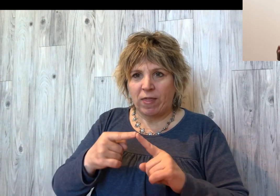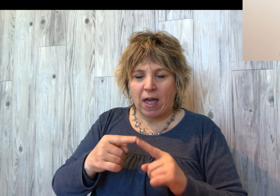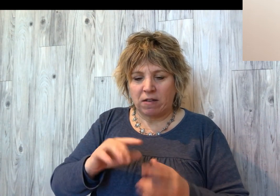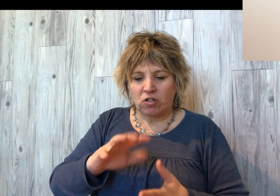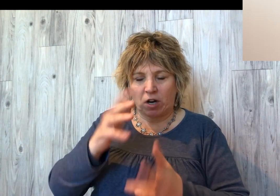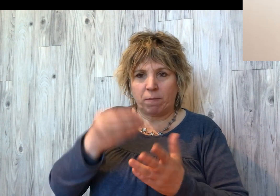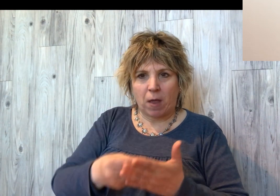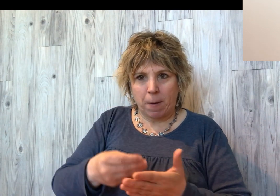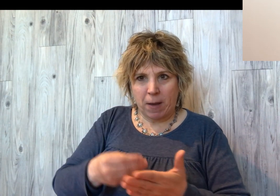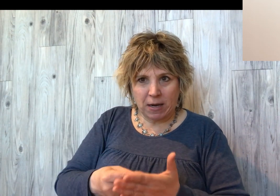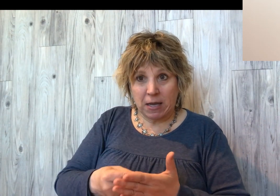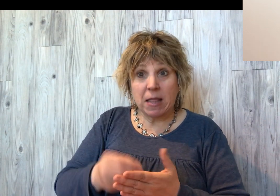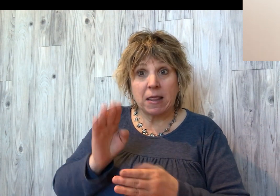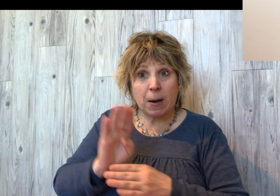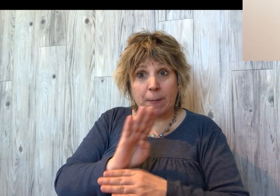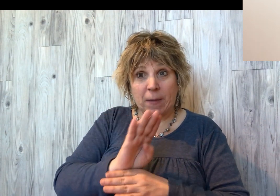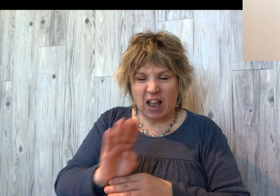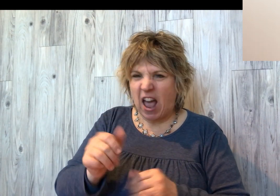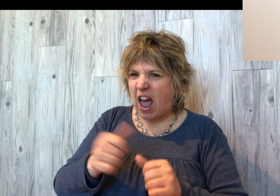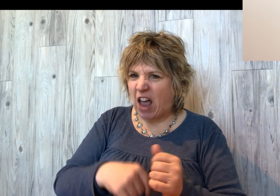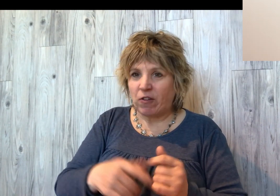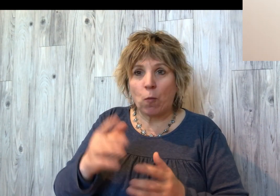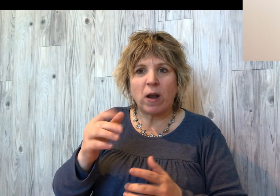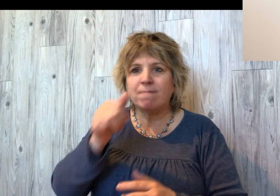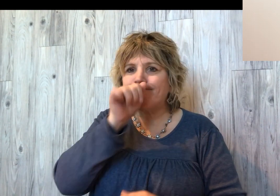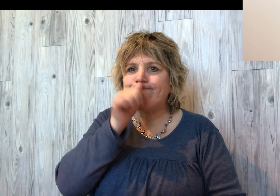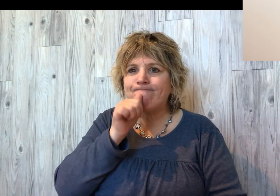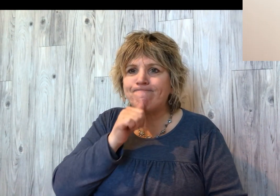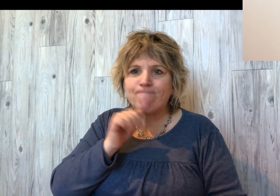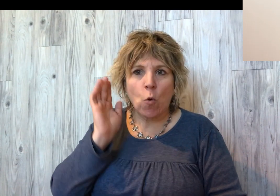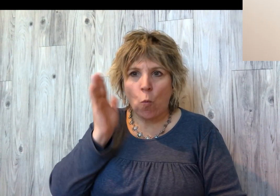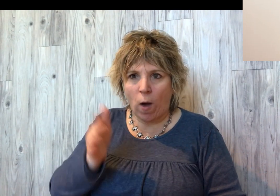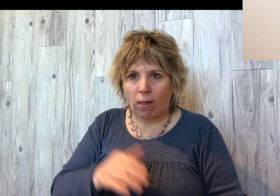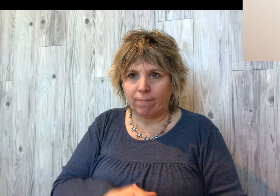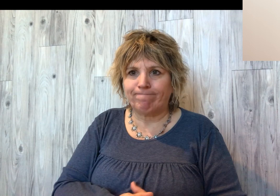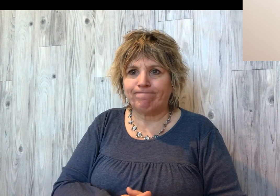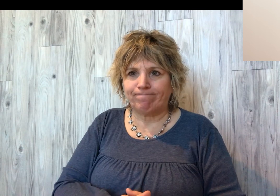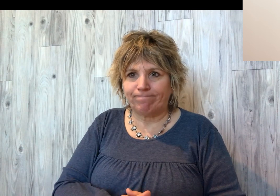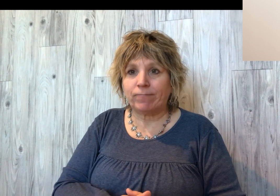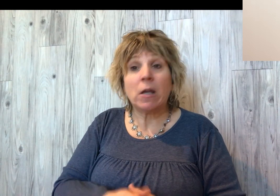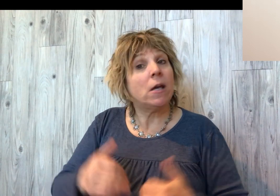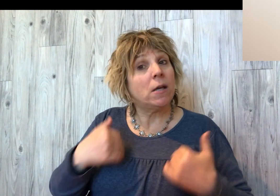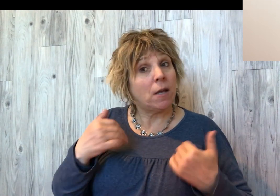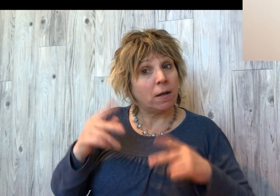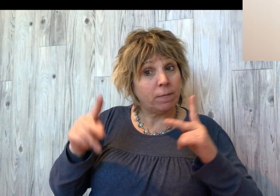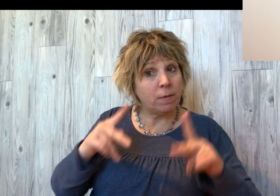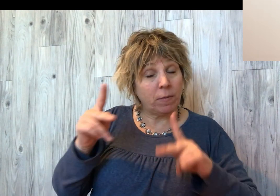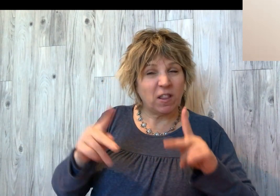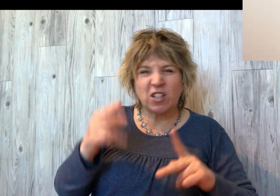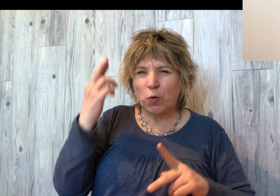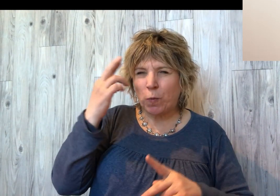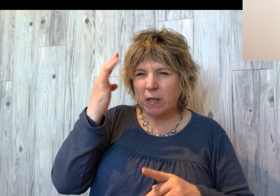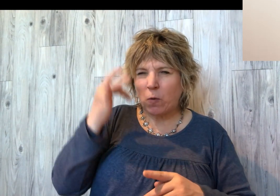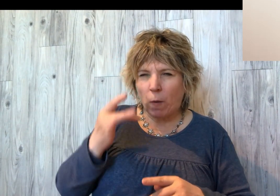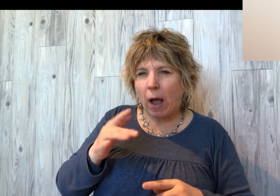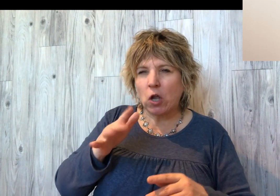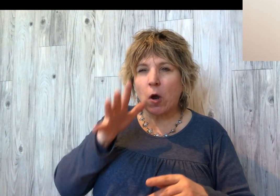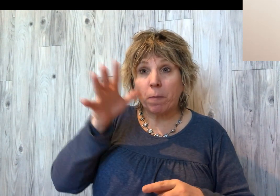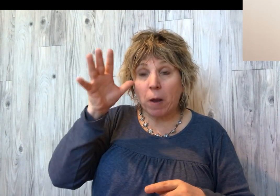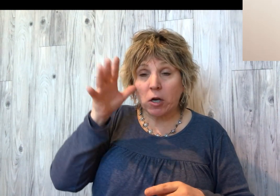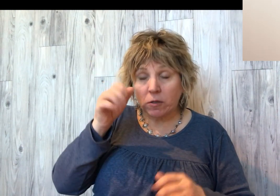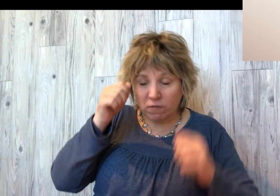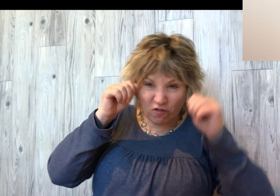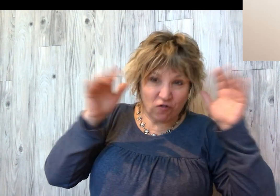they jack up their finances and their business, everybody in the business gets hurt. Young people, this is why your